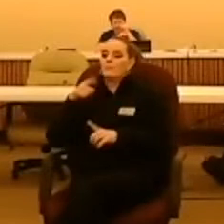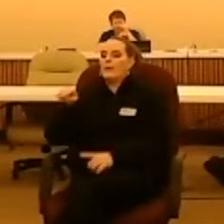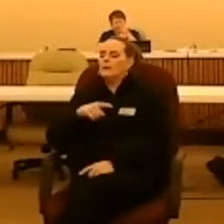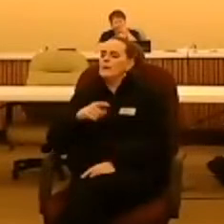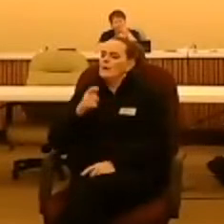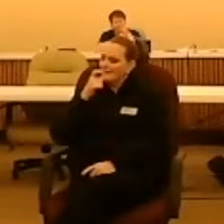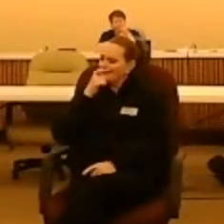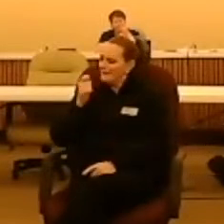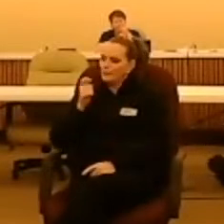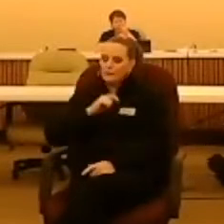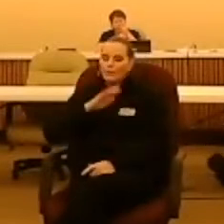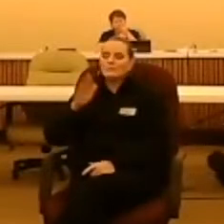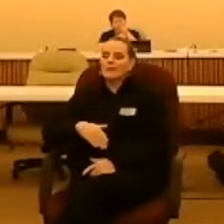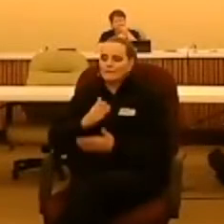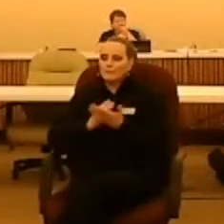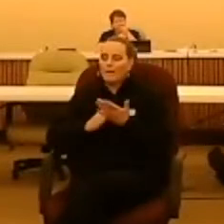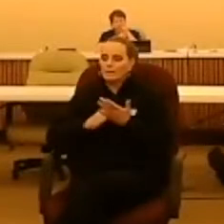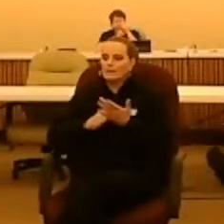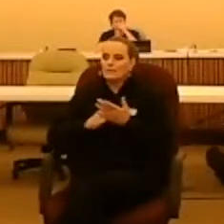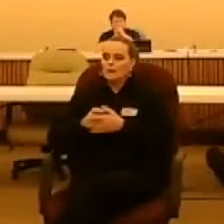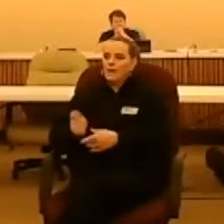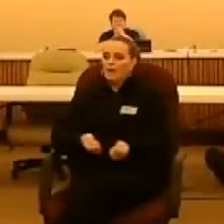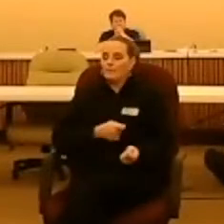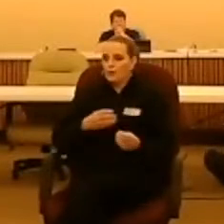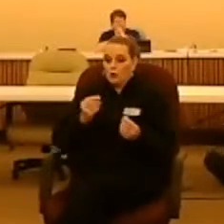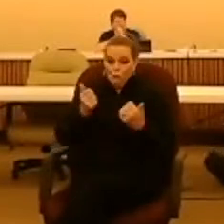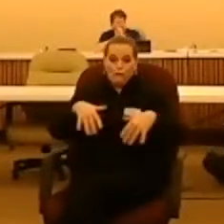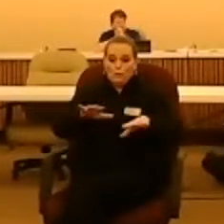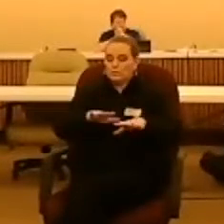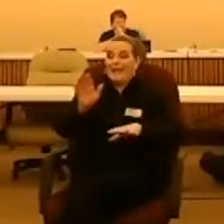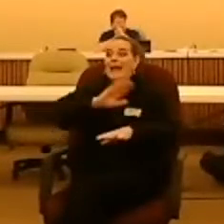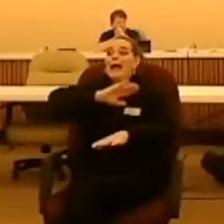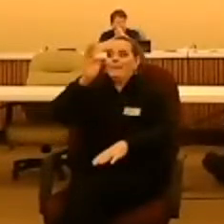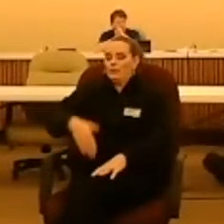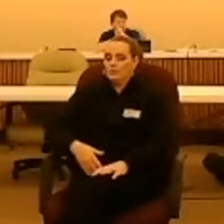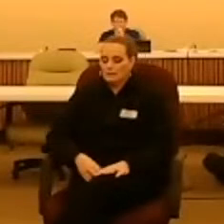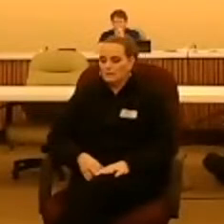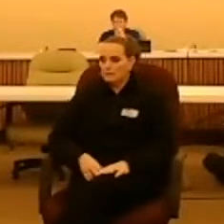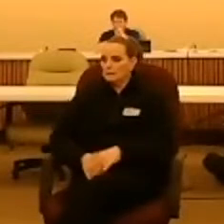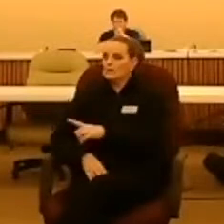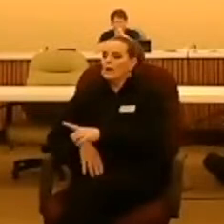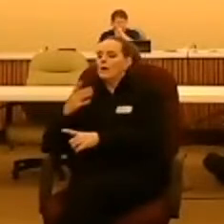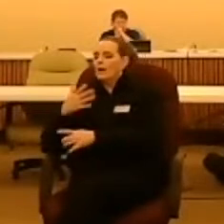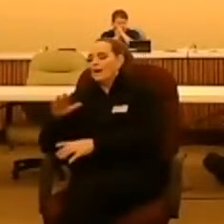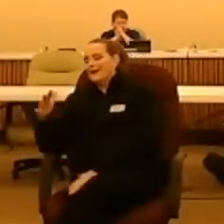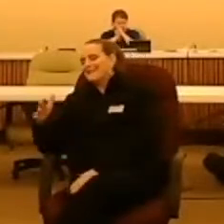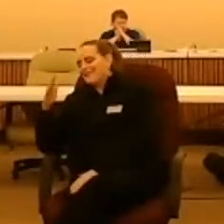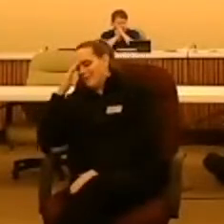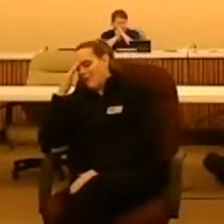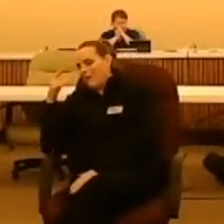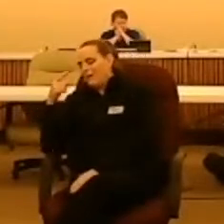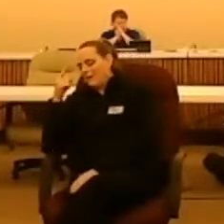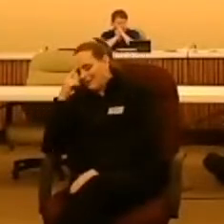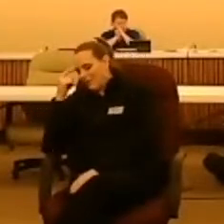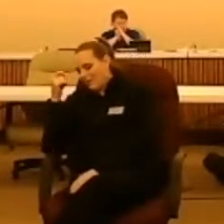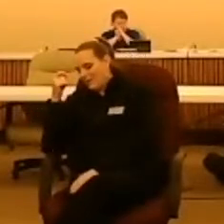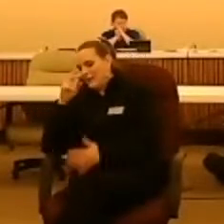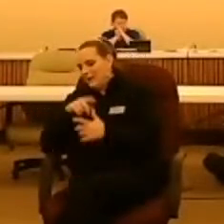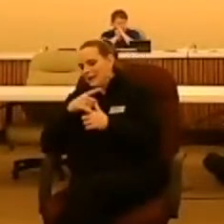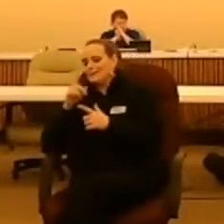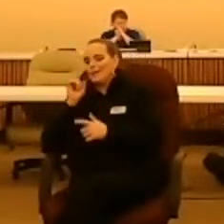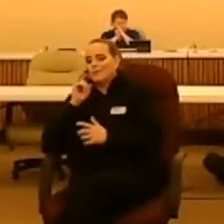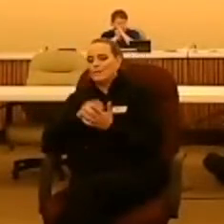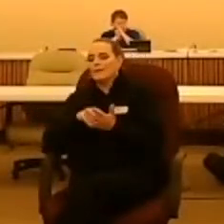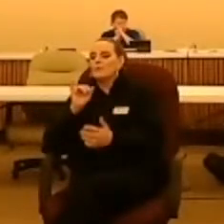enough, was never part of the golf course, ever, in any of the plans. The golf course. I kind of thought until I realized